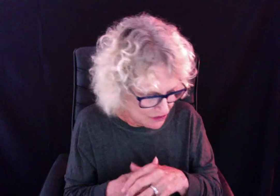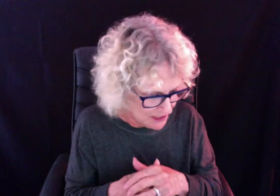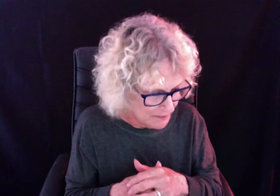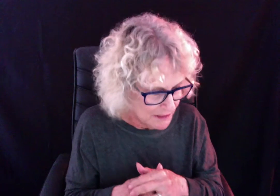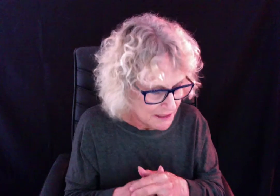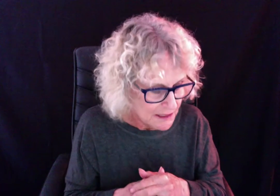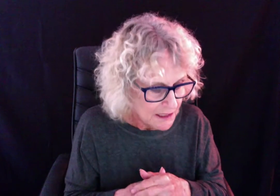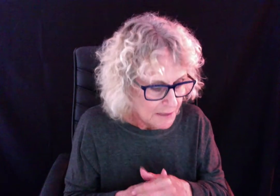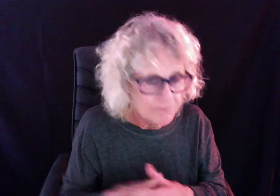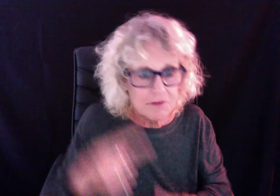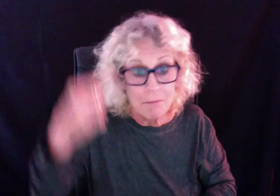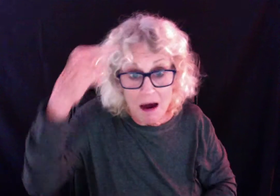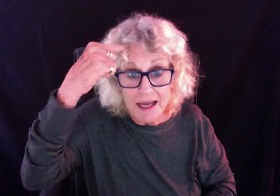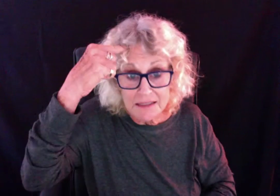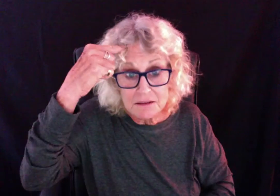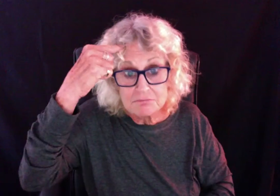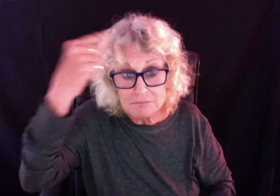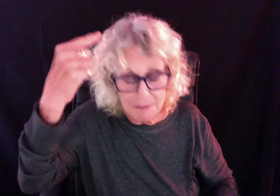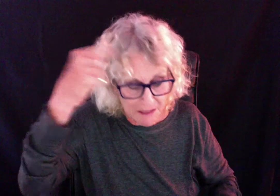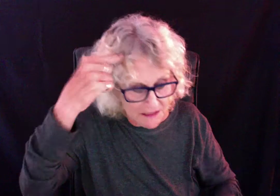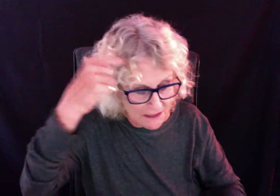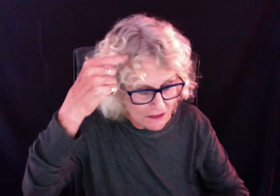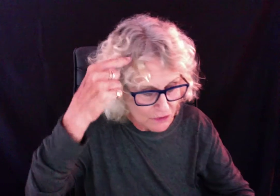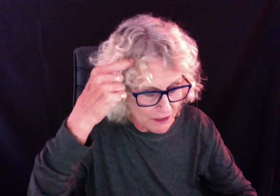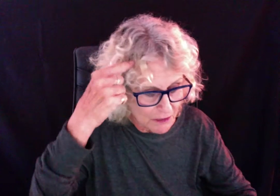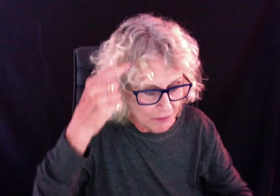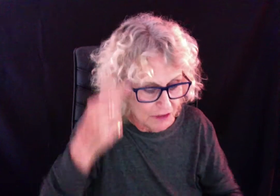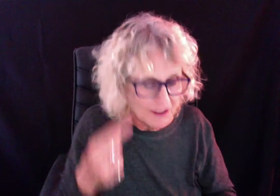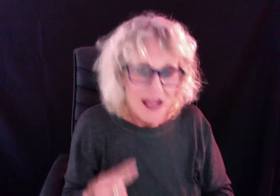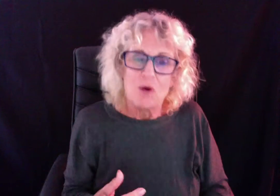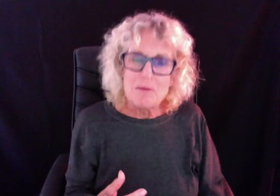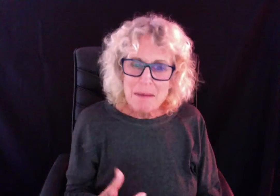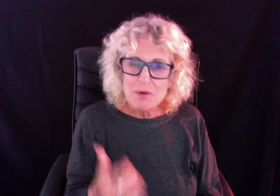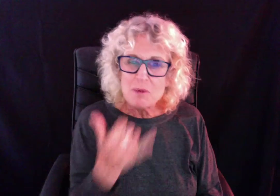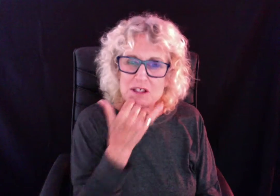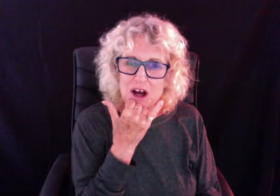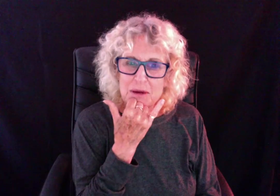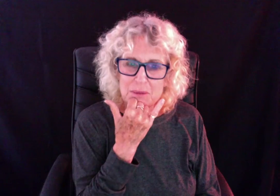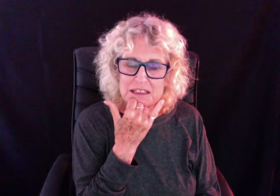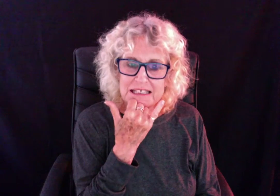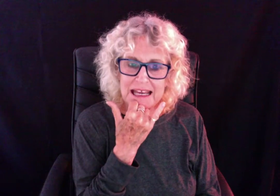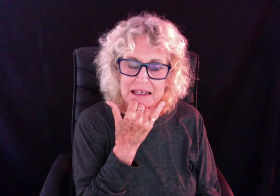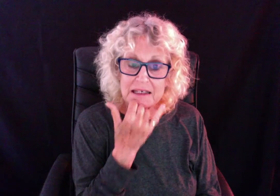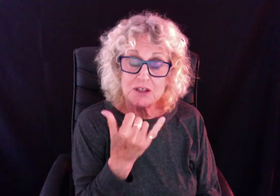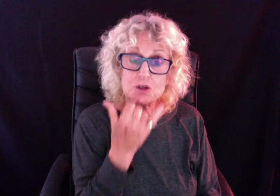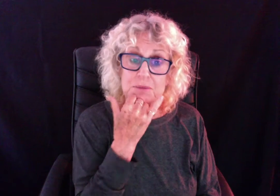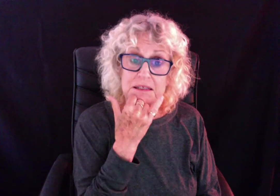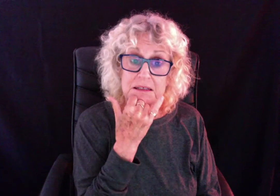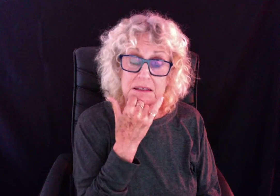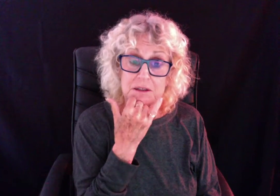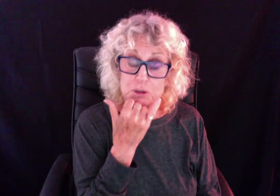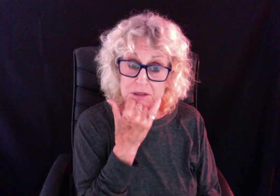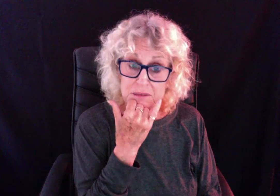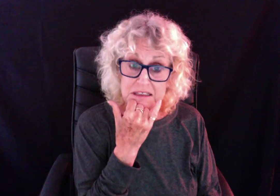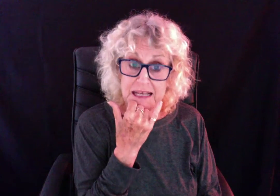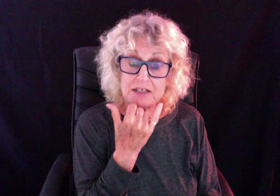them. Mind, that makes sense. It's right up here. Remember when we talked about mistake? It could be a mistake. It